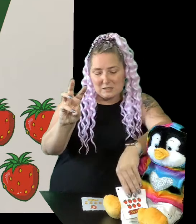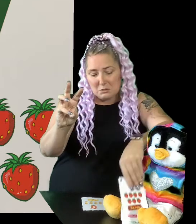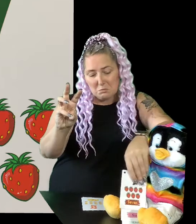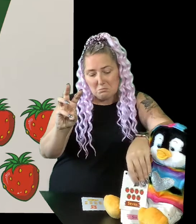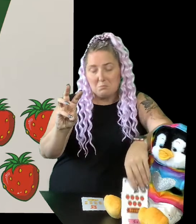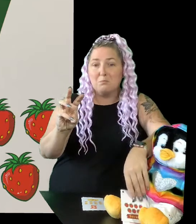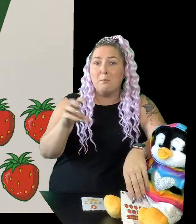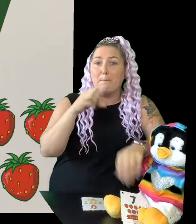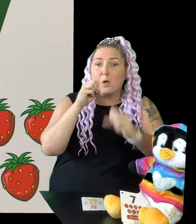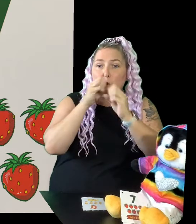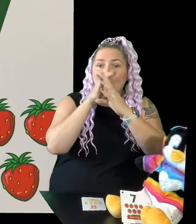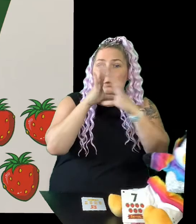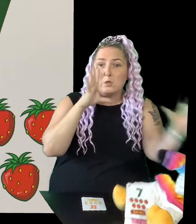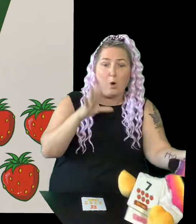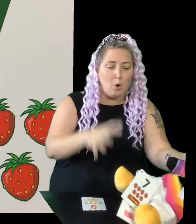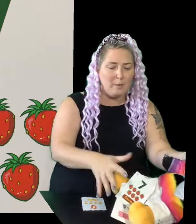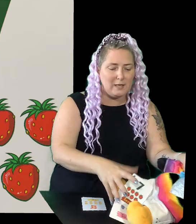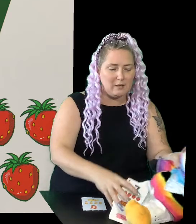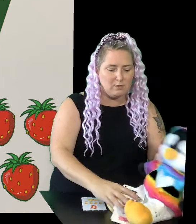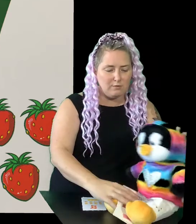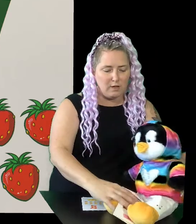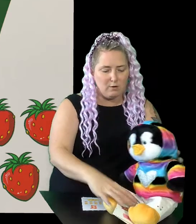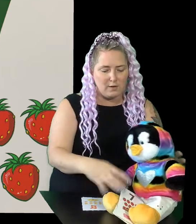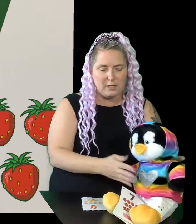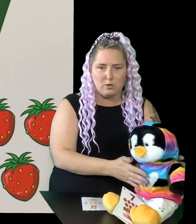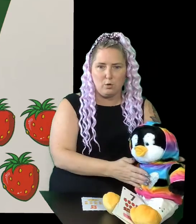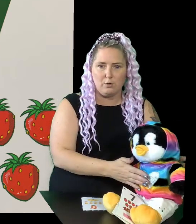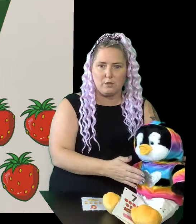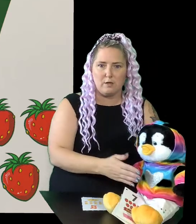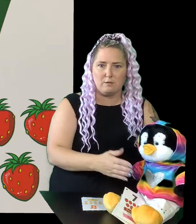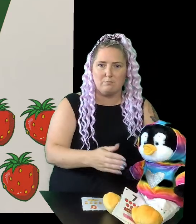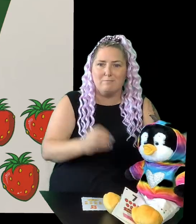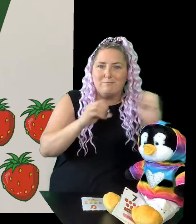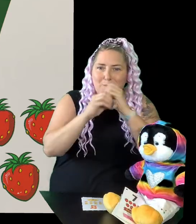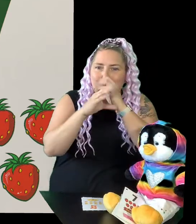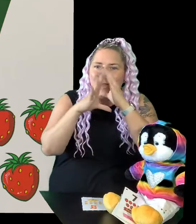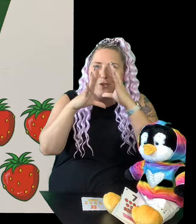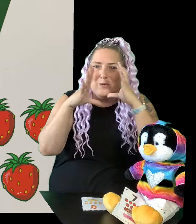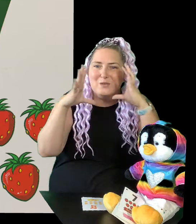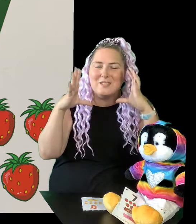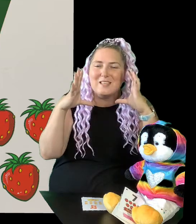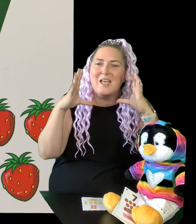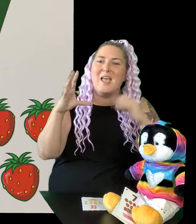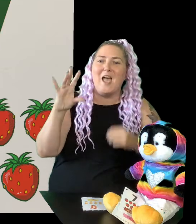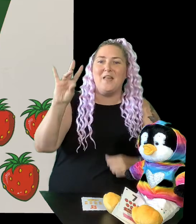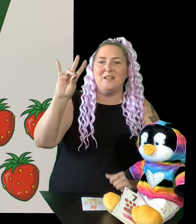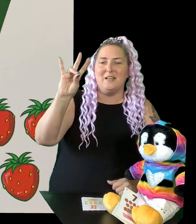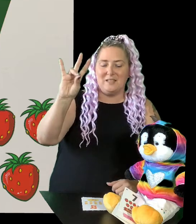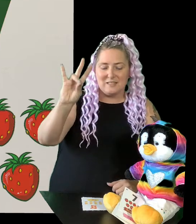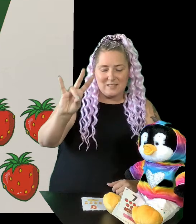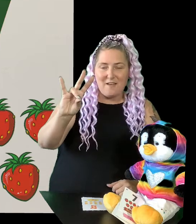6 balloons. Oh, Penny, don't fall over. I need you to hold those cards. Balloons. And then